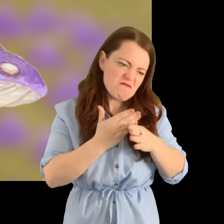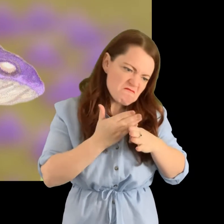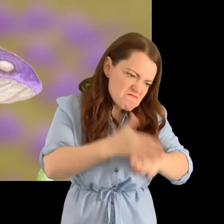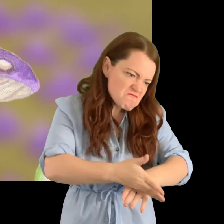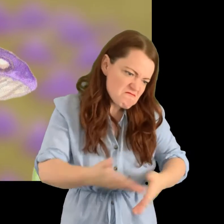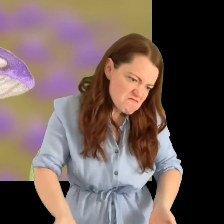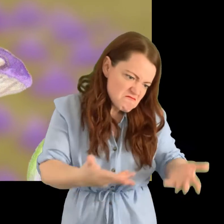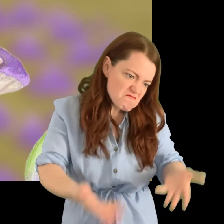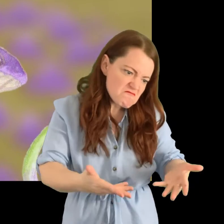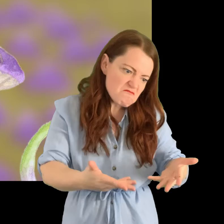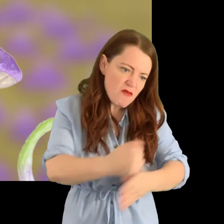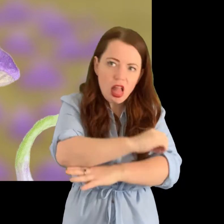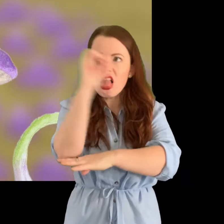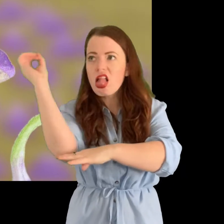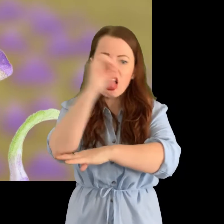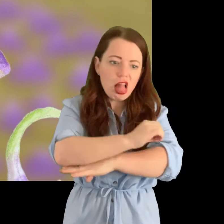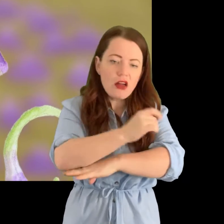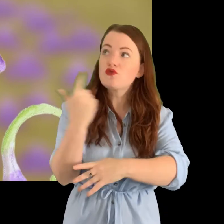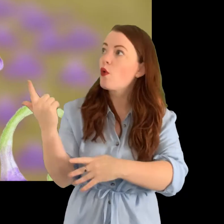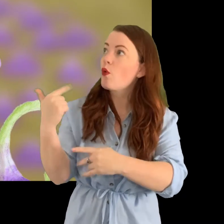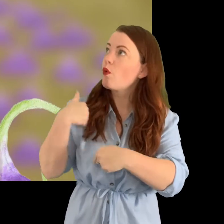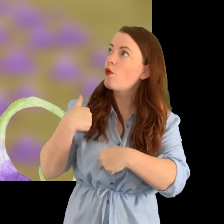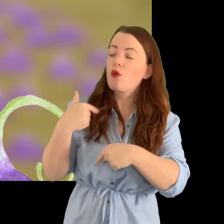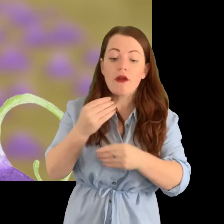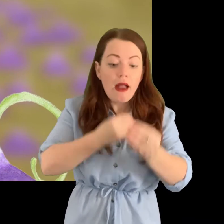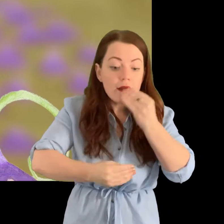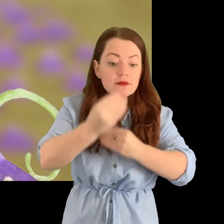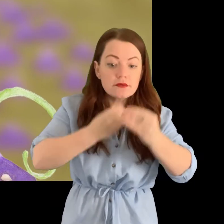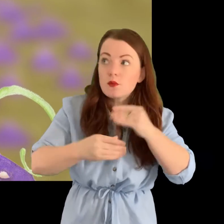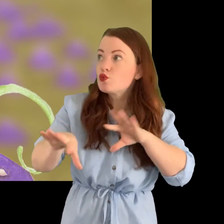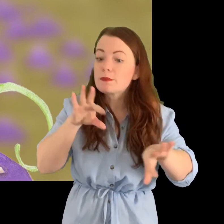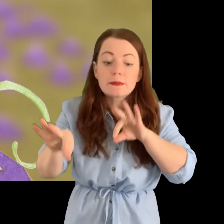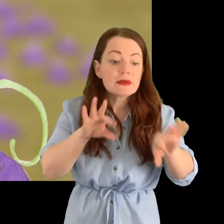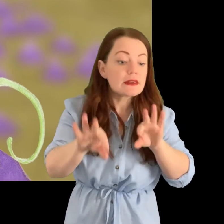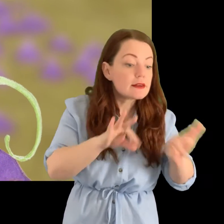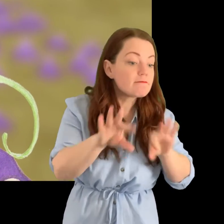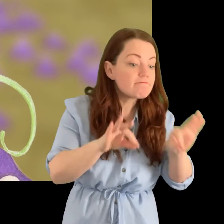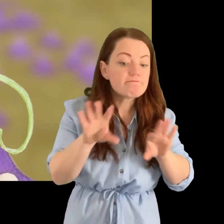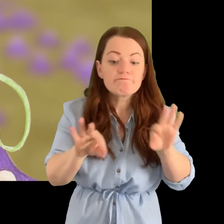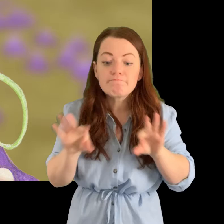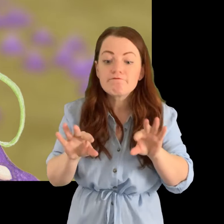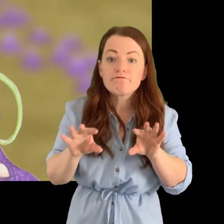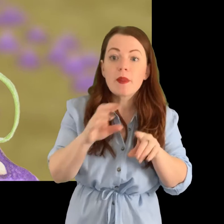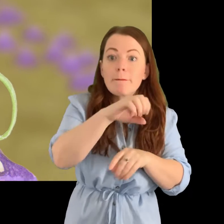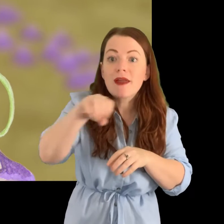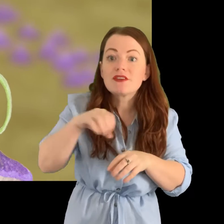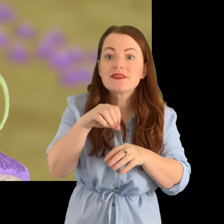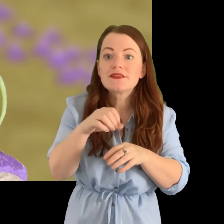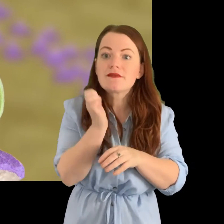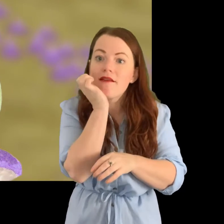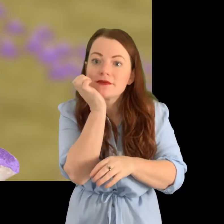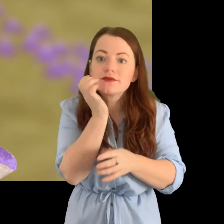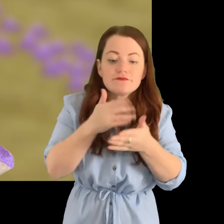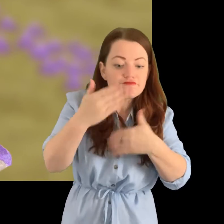from sunrise to sunset. And so she ate while she was picking berries, nuts, and things in season, as the only